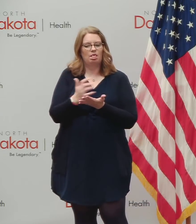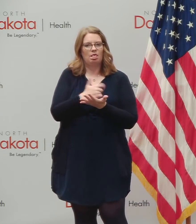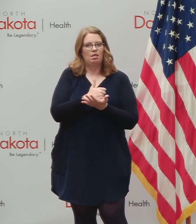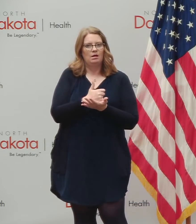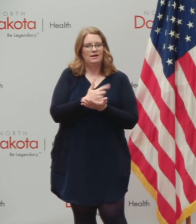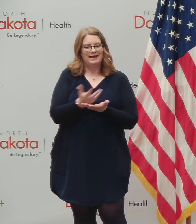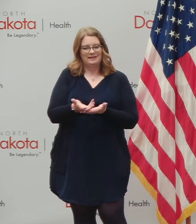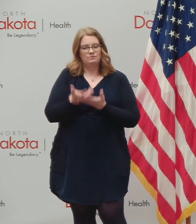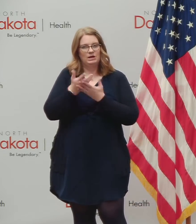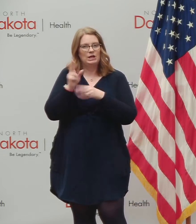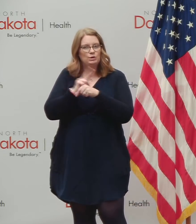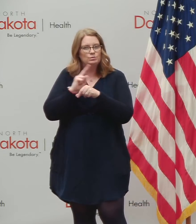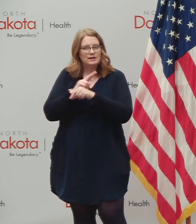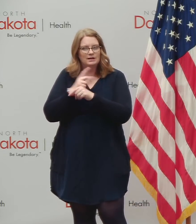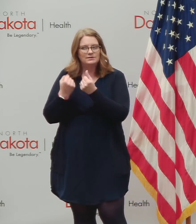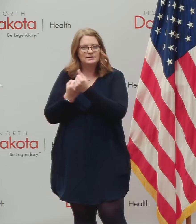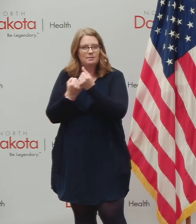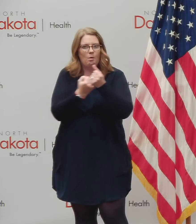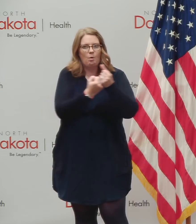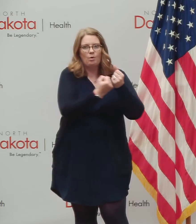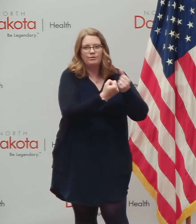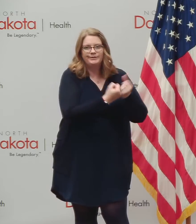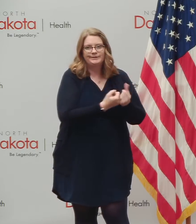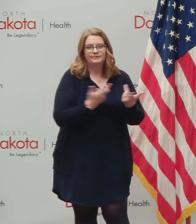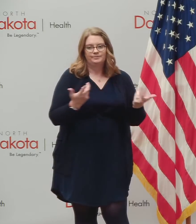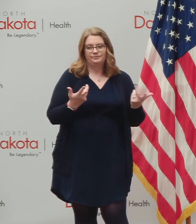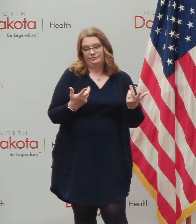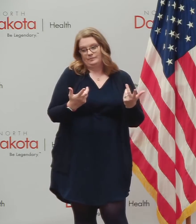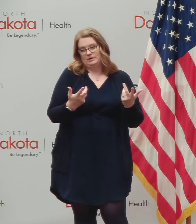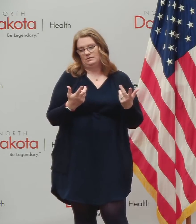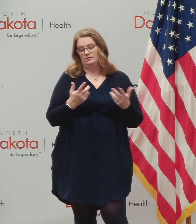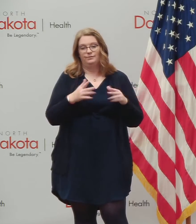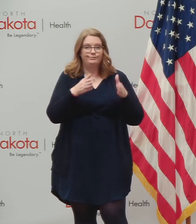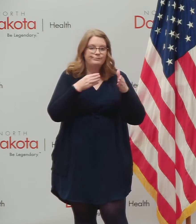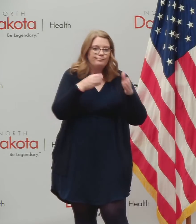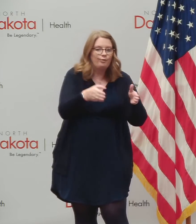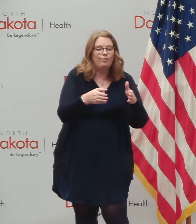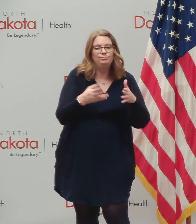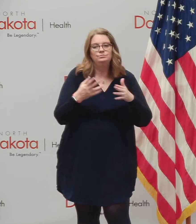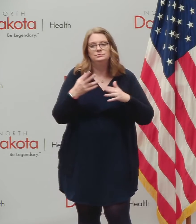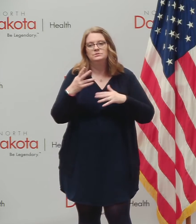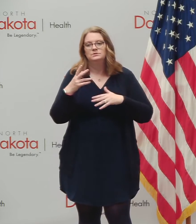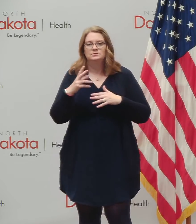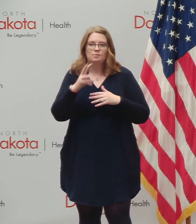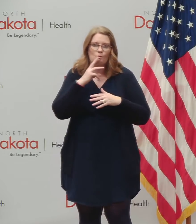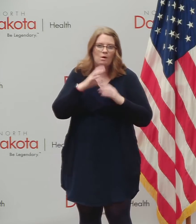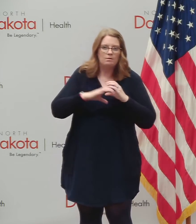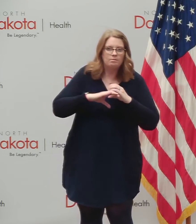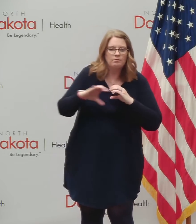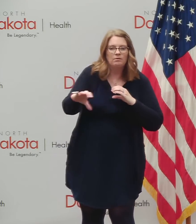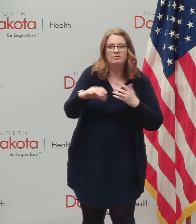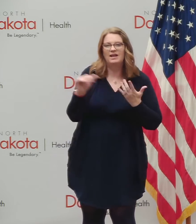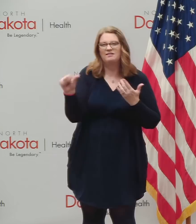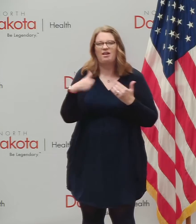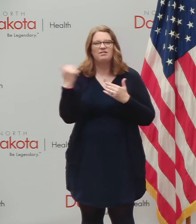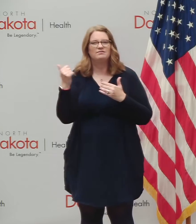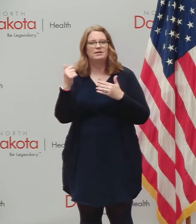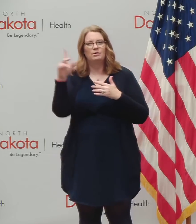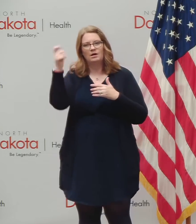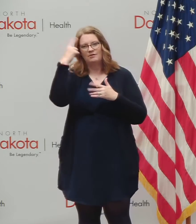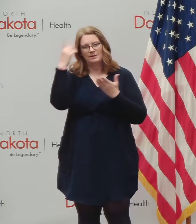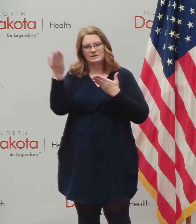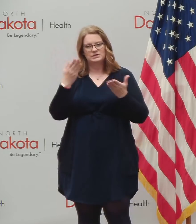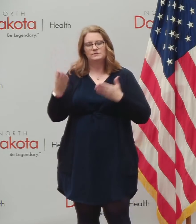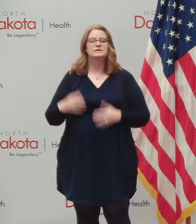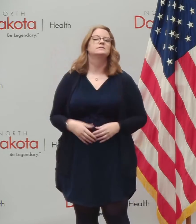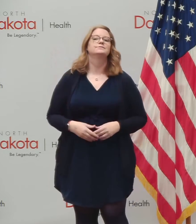in community, even supporting everything from infrastructure to all kinds of basic government services. Let's take a look